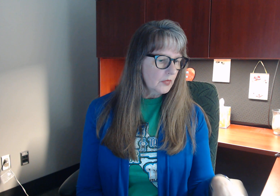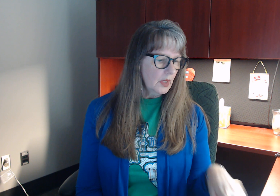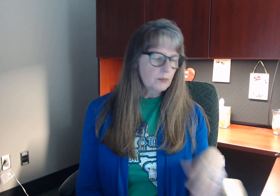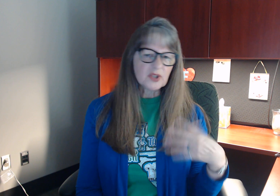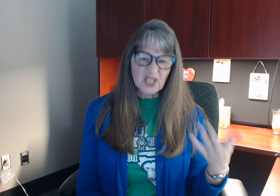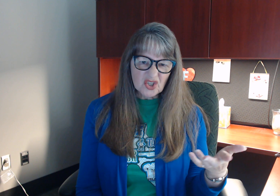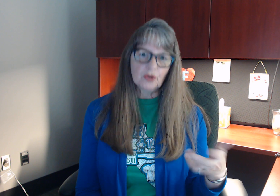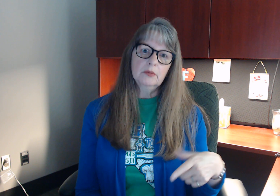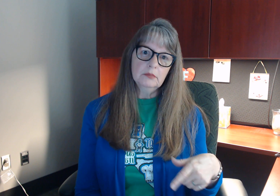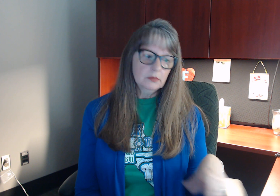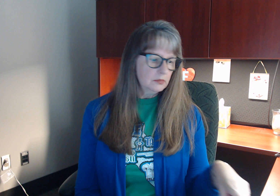Procedure.